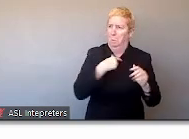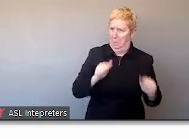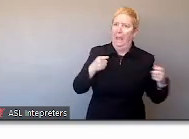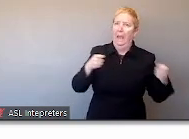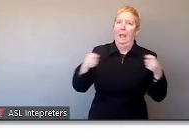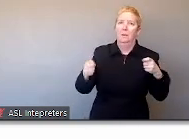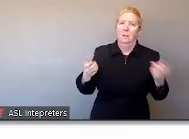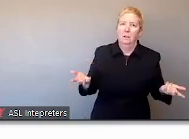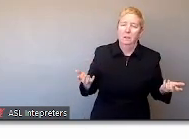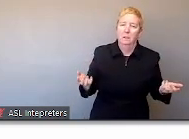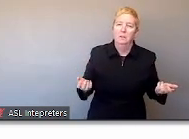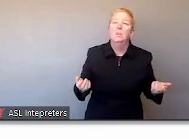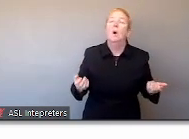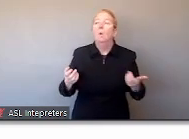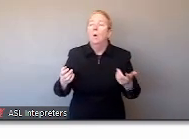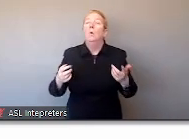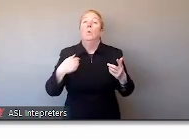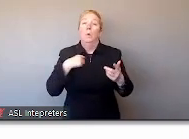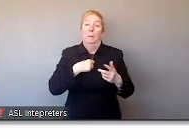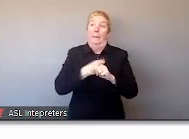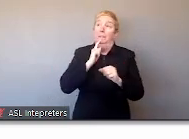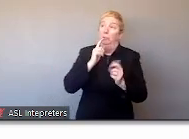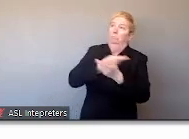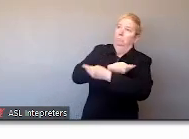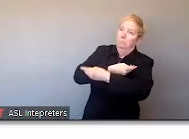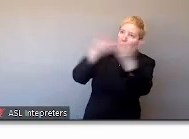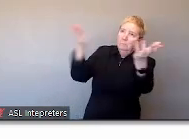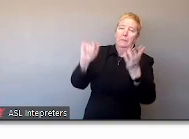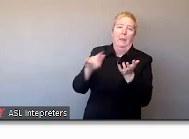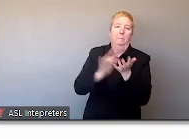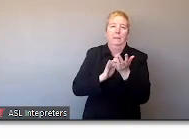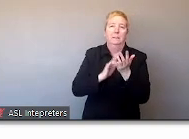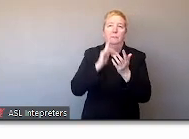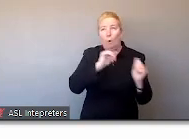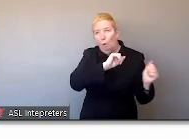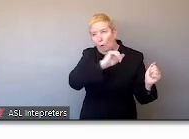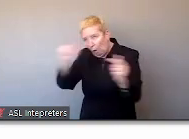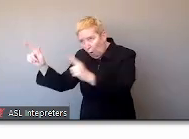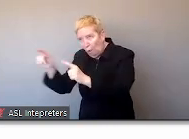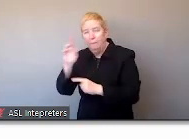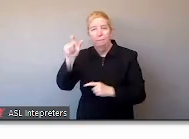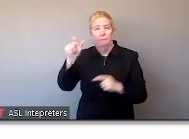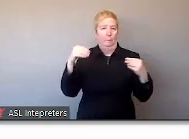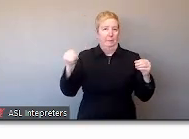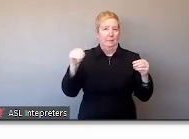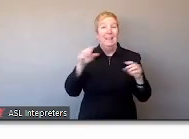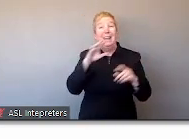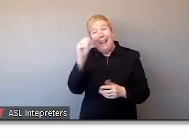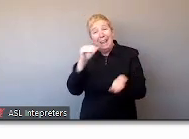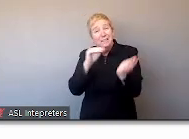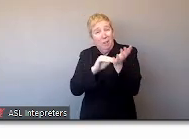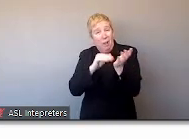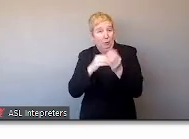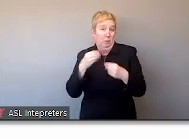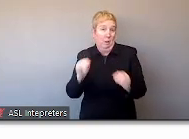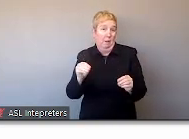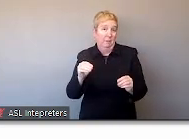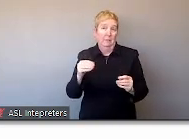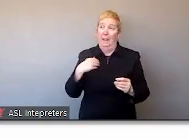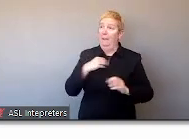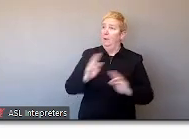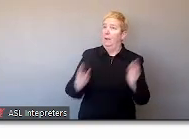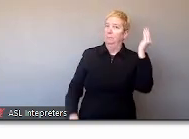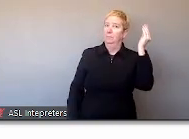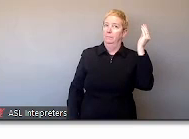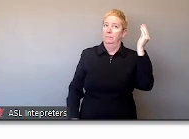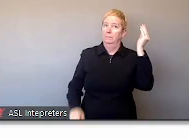wide distribution to every pharmacy in New Mexico and even into caregivers' offices to have these pills ready for